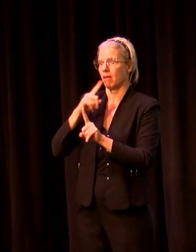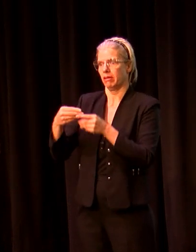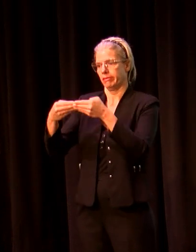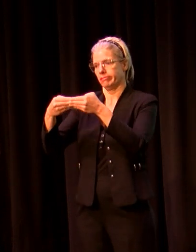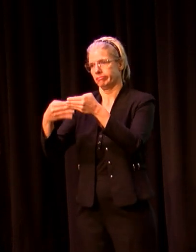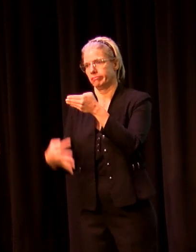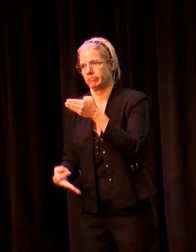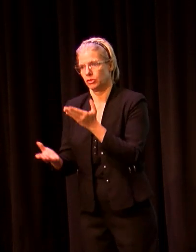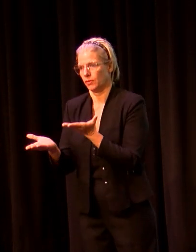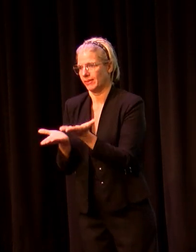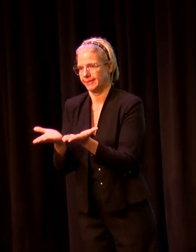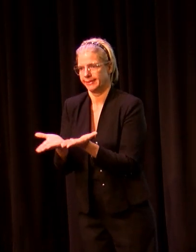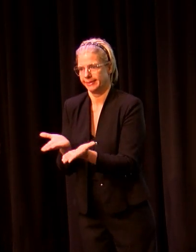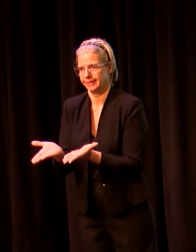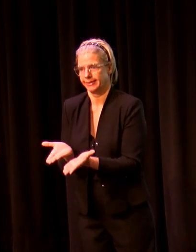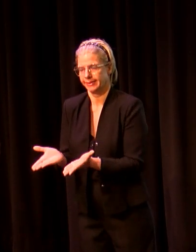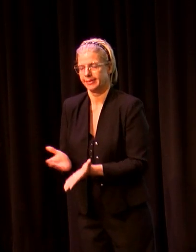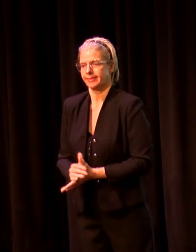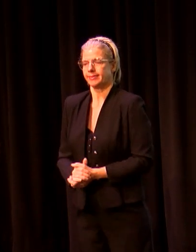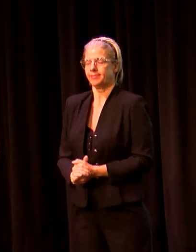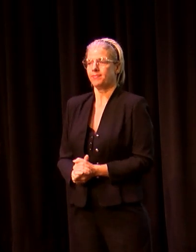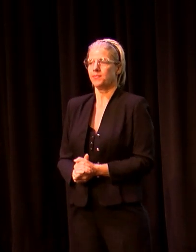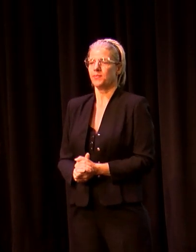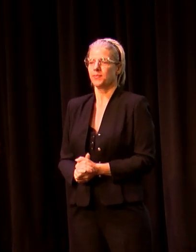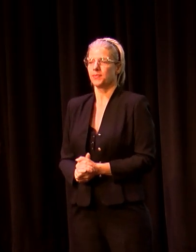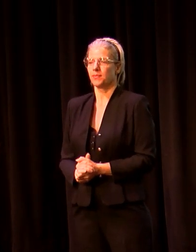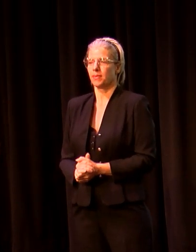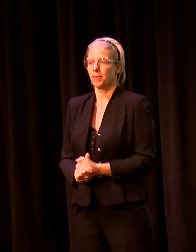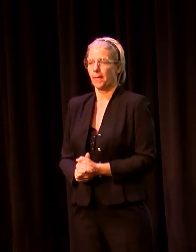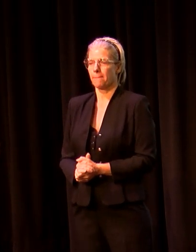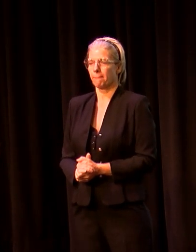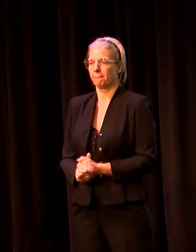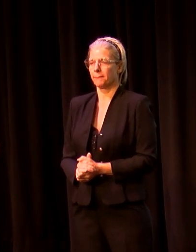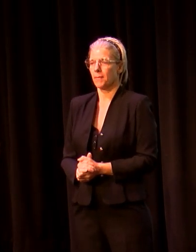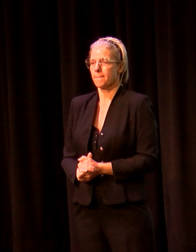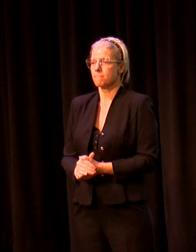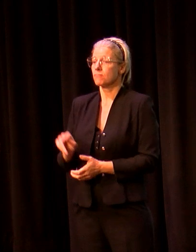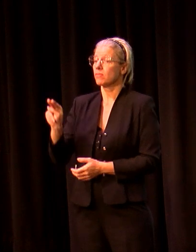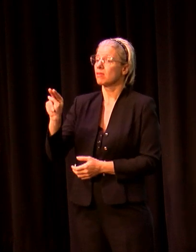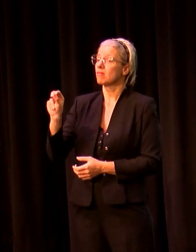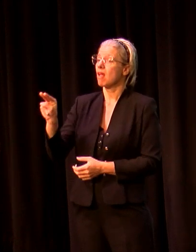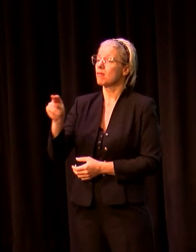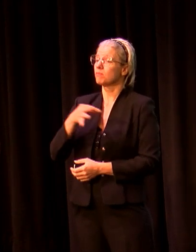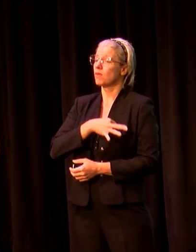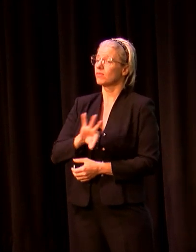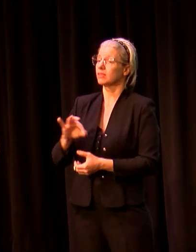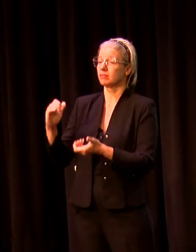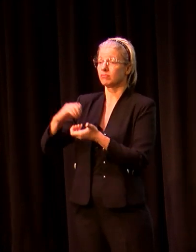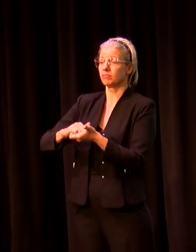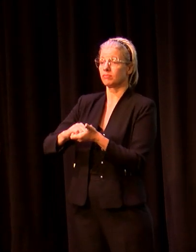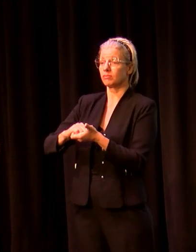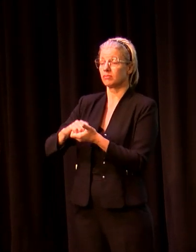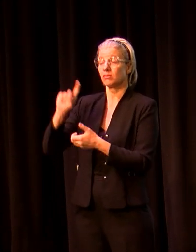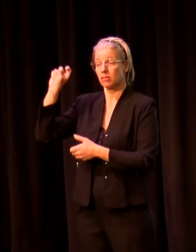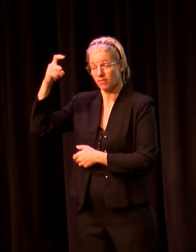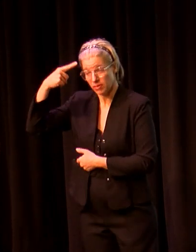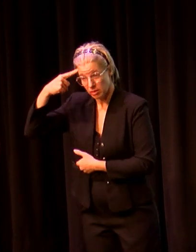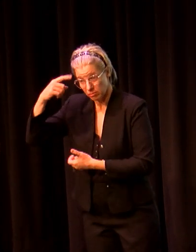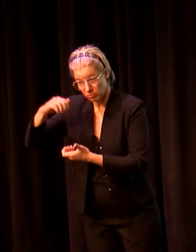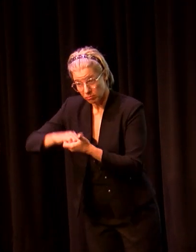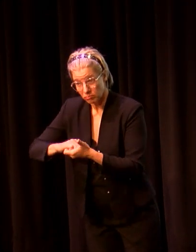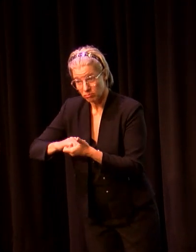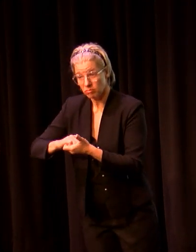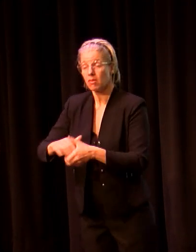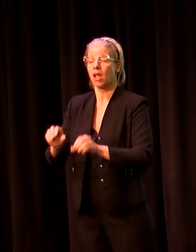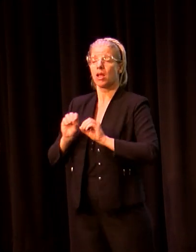do is to bring to our nonprofit partners and our government partners within our boundaries the opportunity, the